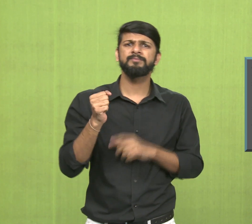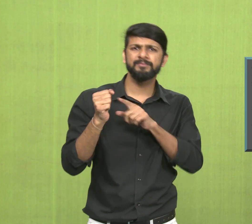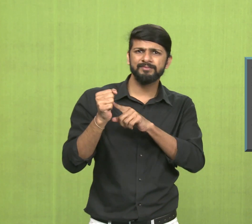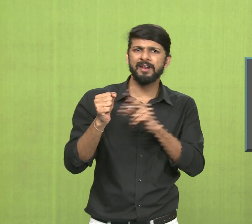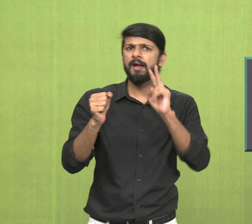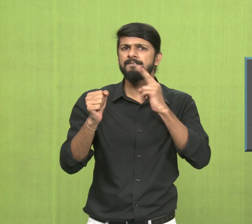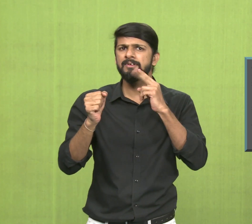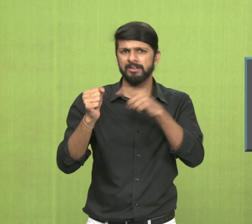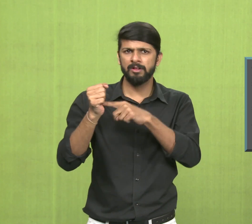Answers.